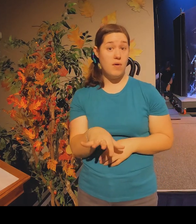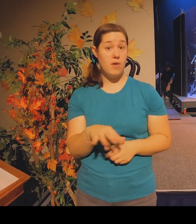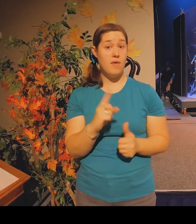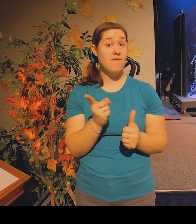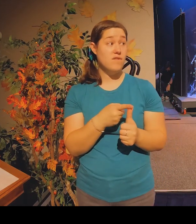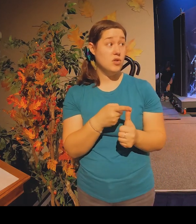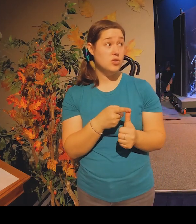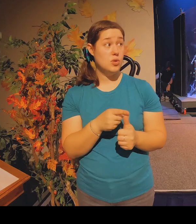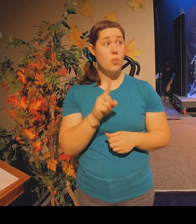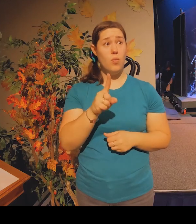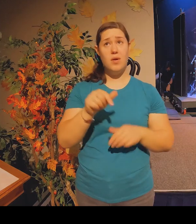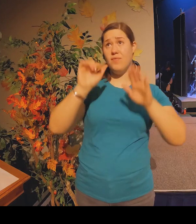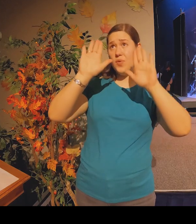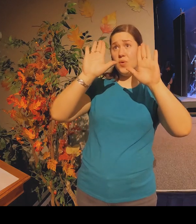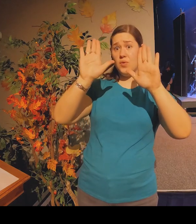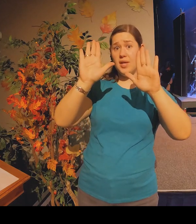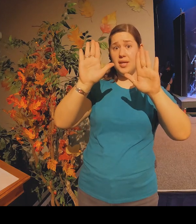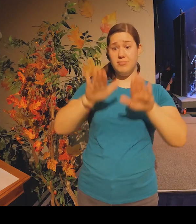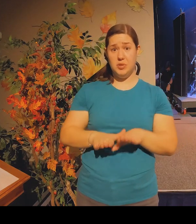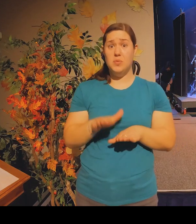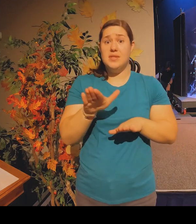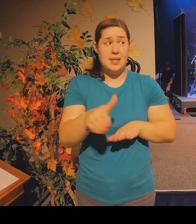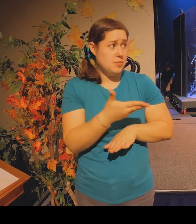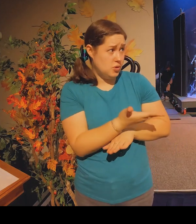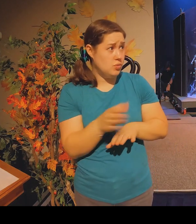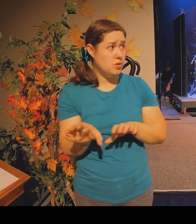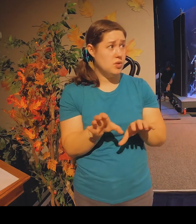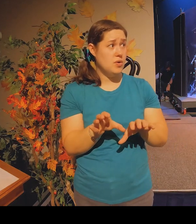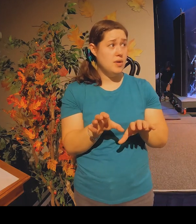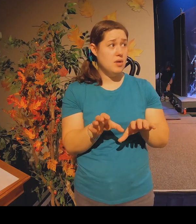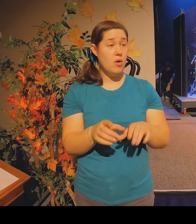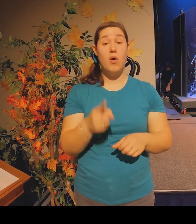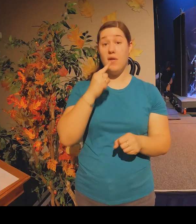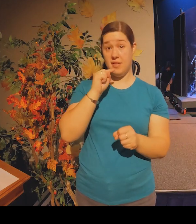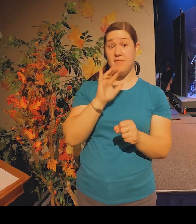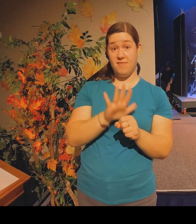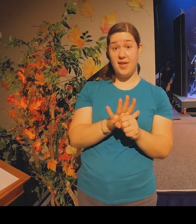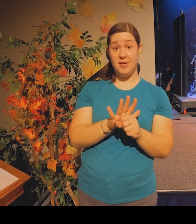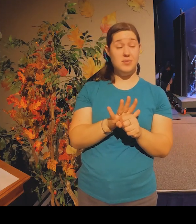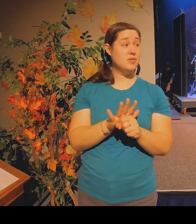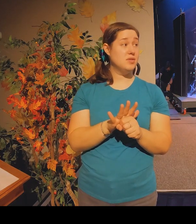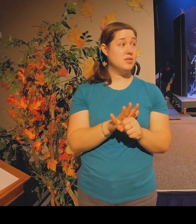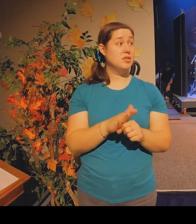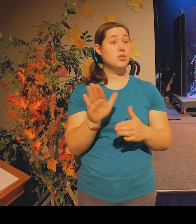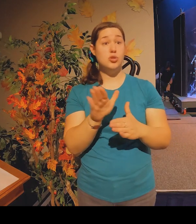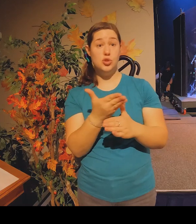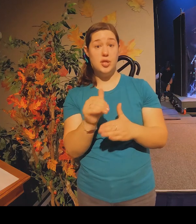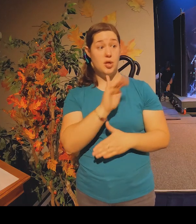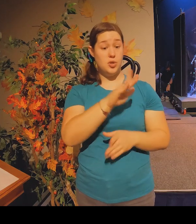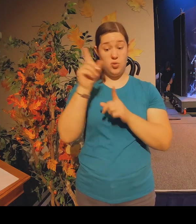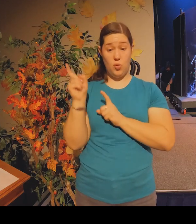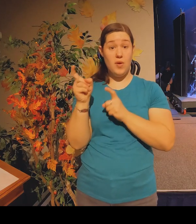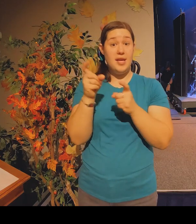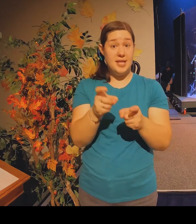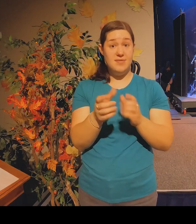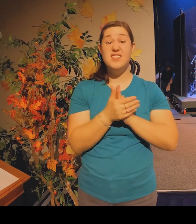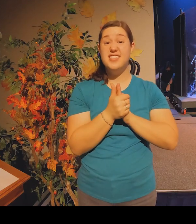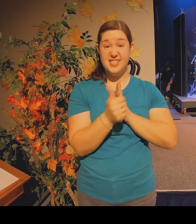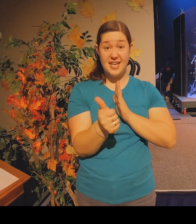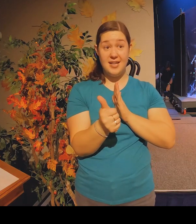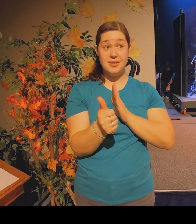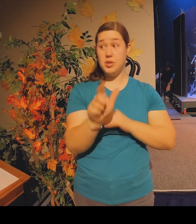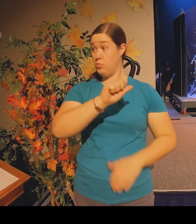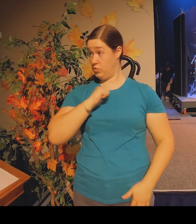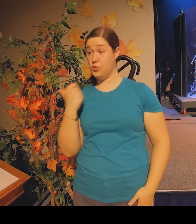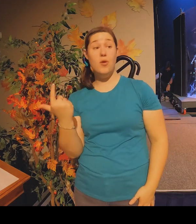taking, becoming a member of this congregation, are the vows in which you are sharing your gifts and talents and commitment, as all of us are in the way that